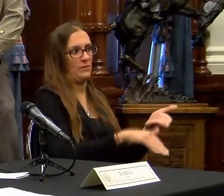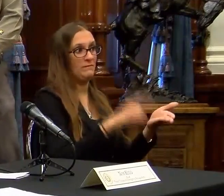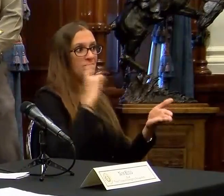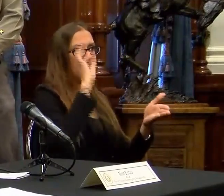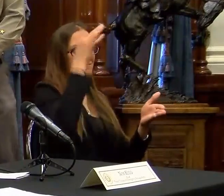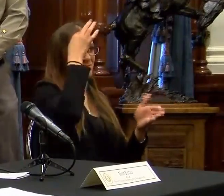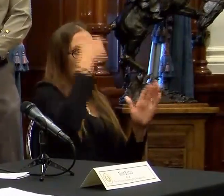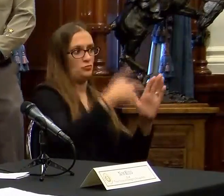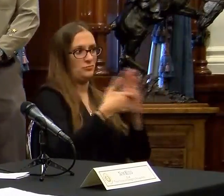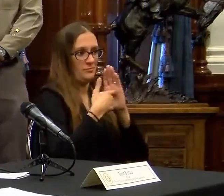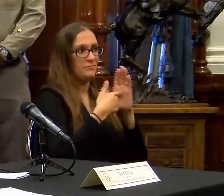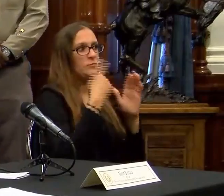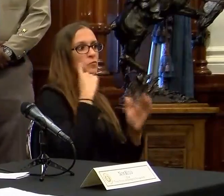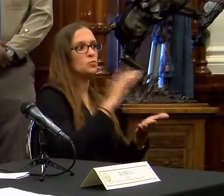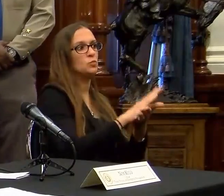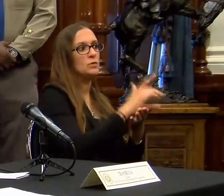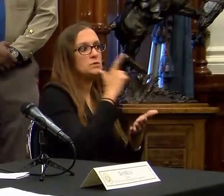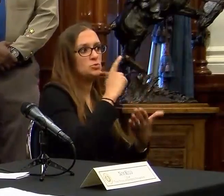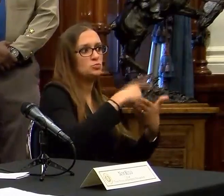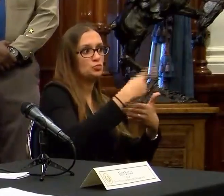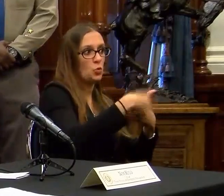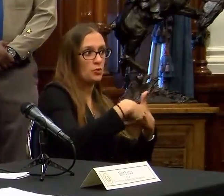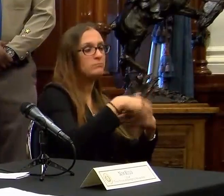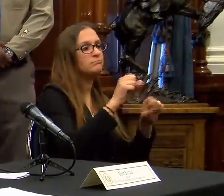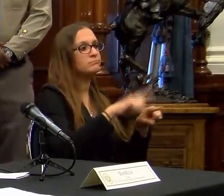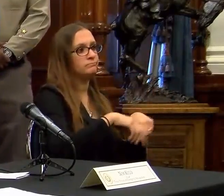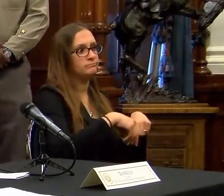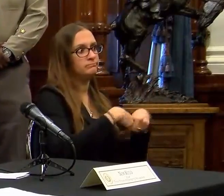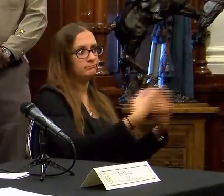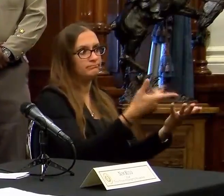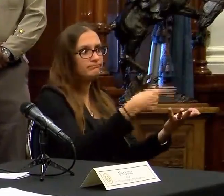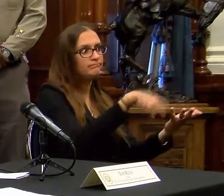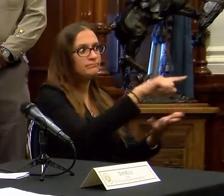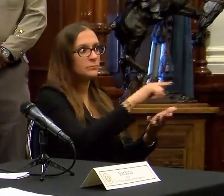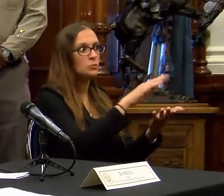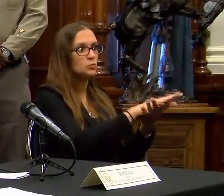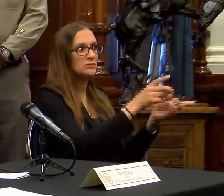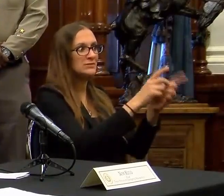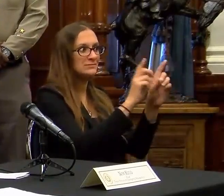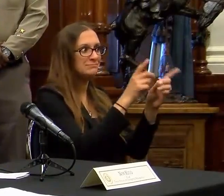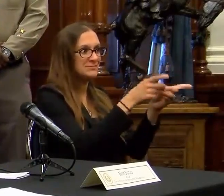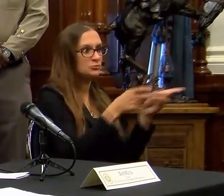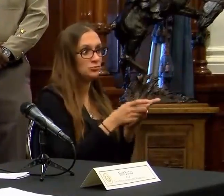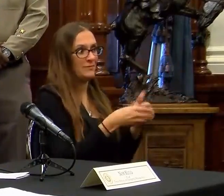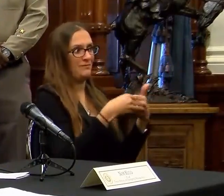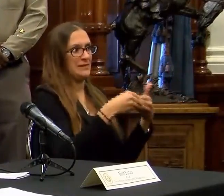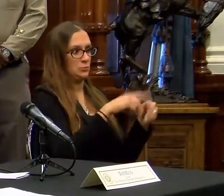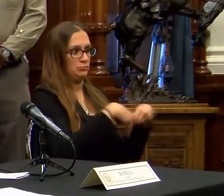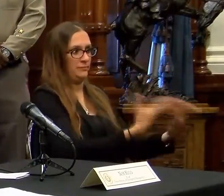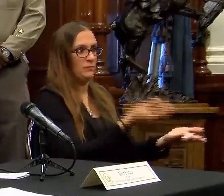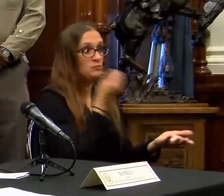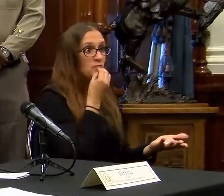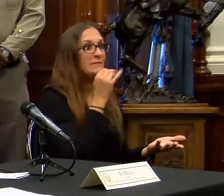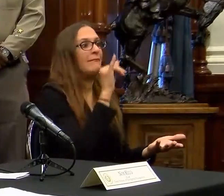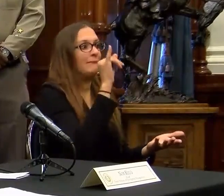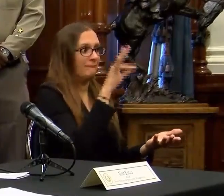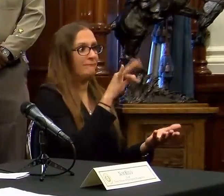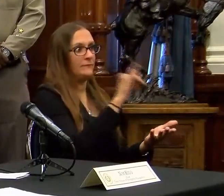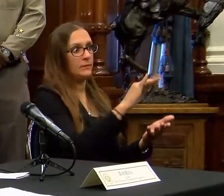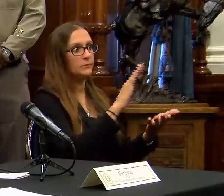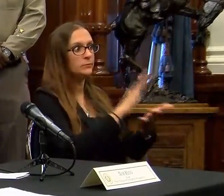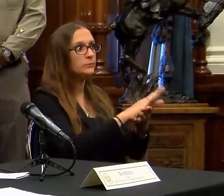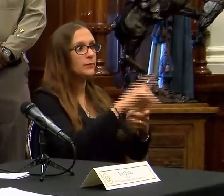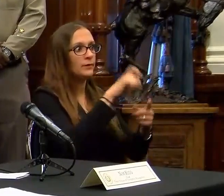regulations for the school lunch program to give districts flexibility to provide students food should the district need to shut